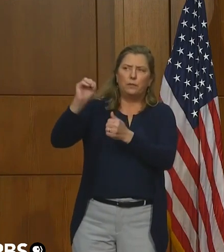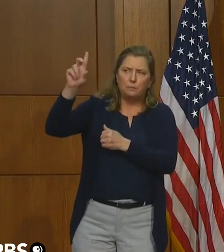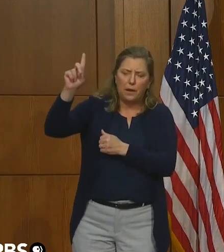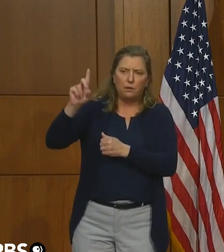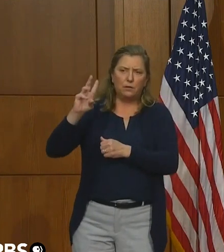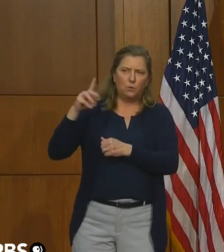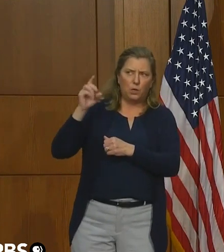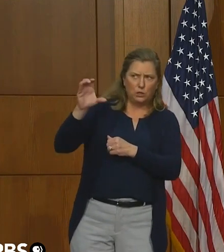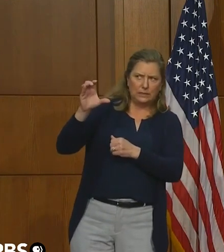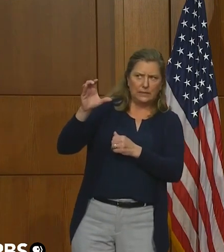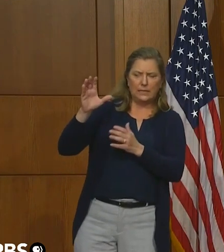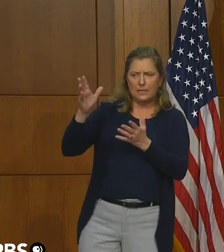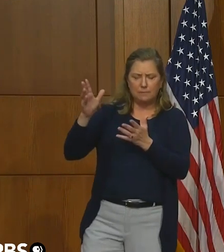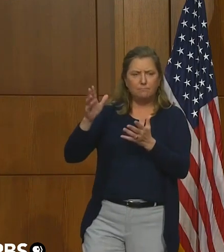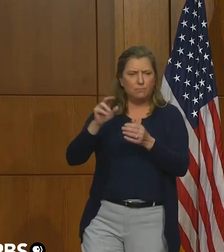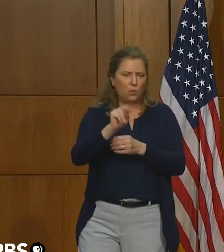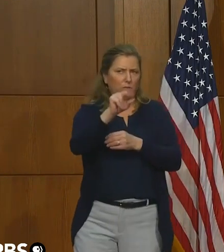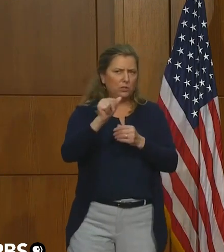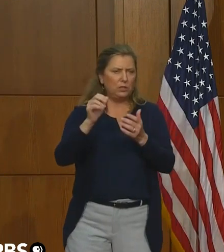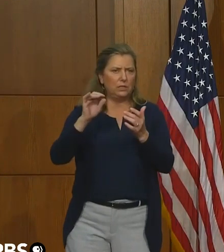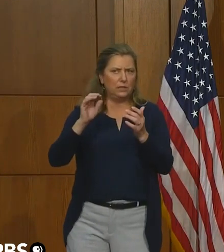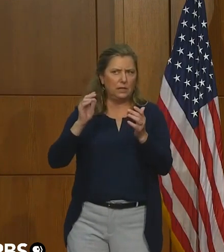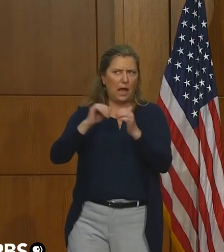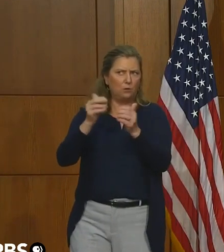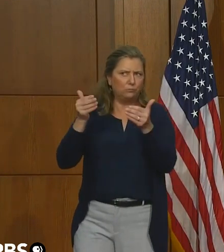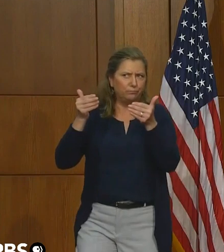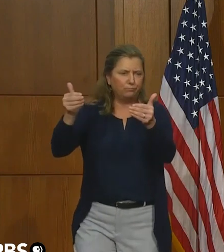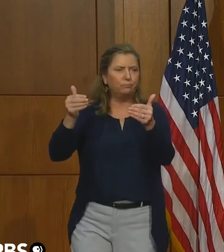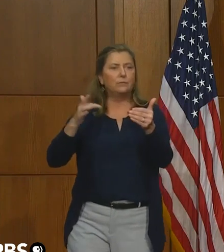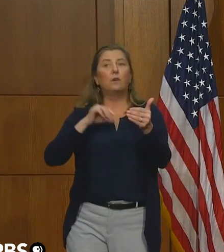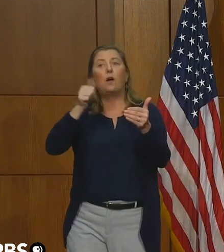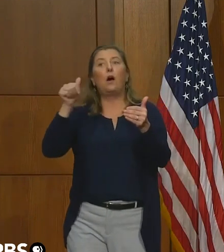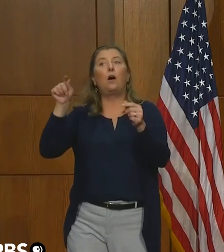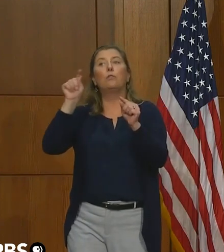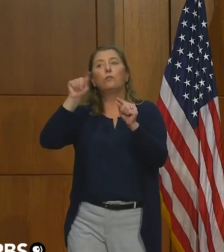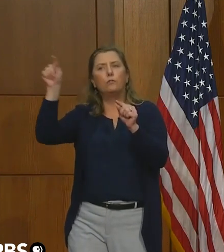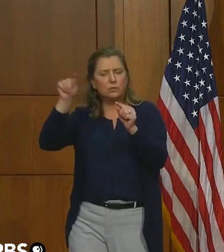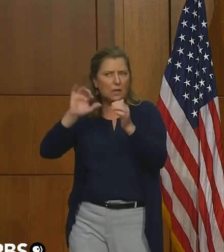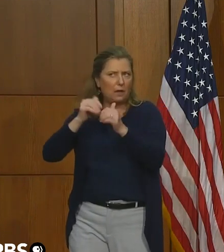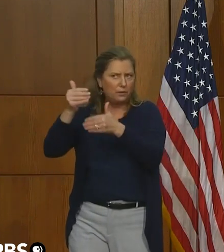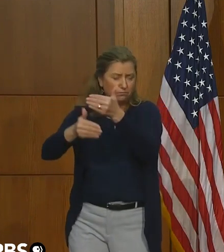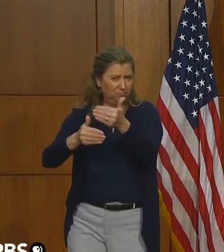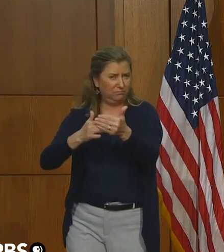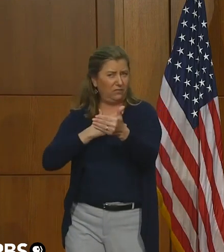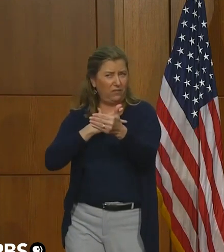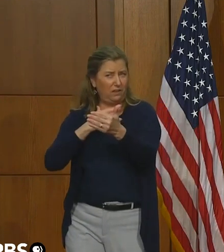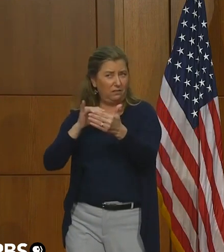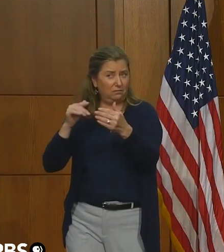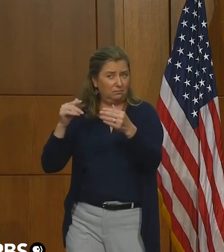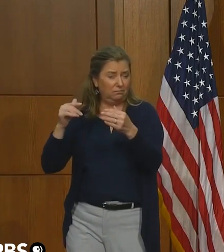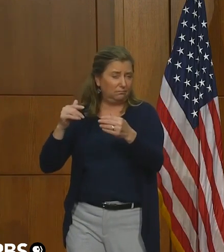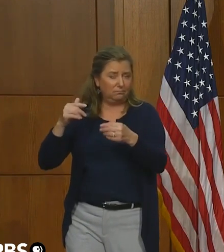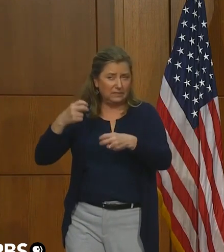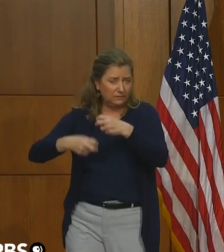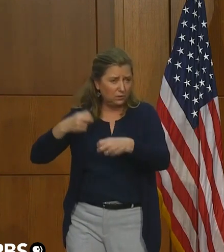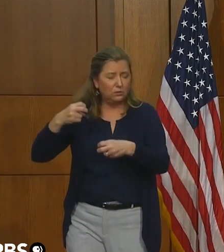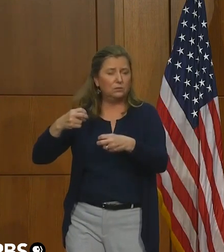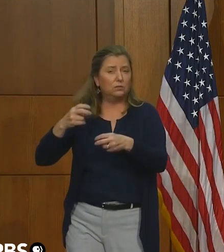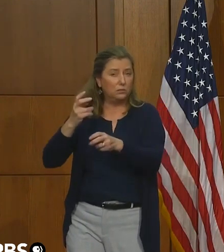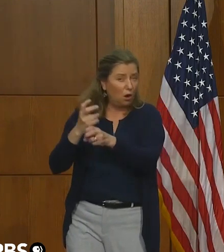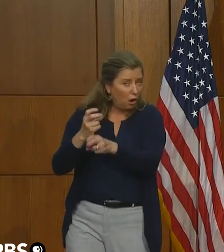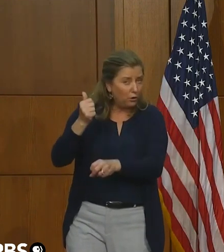with Northern Virginia about to move ahead, and I don't think the other jurisdictions are. Does that complicate things, or is it getting